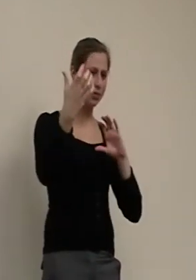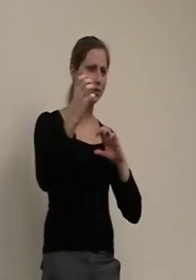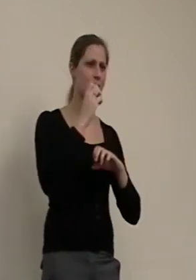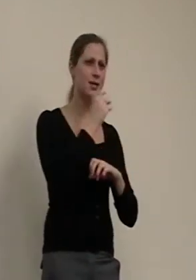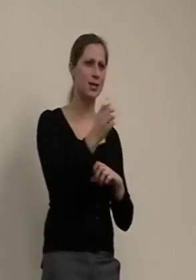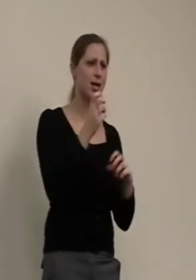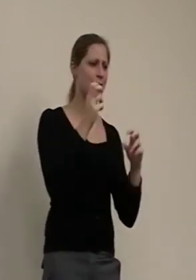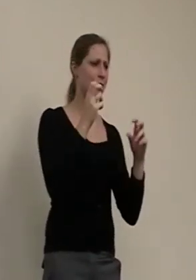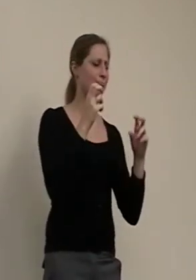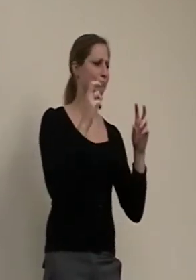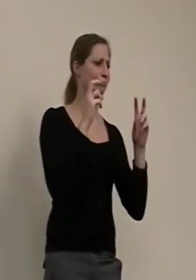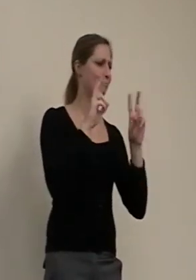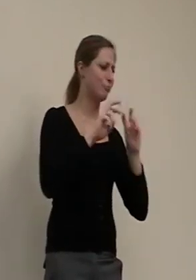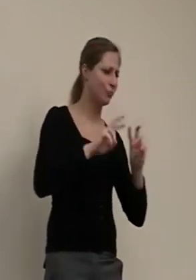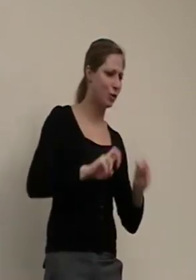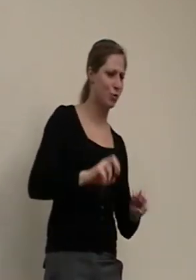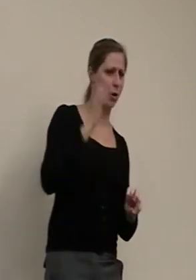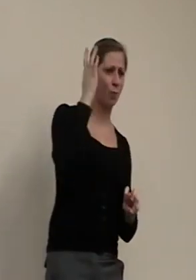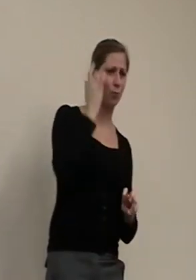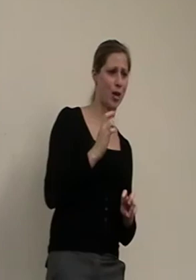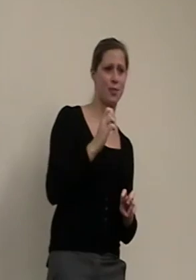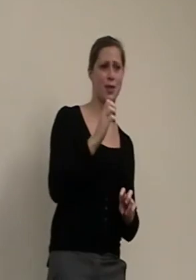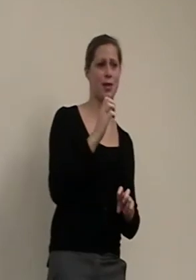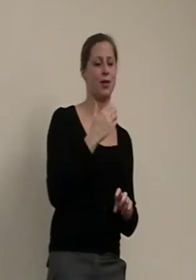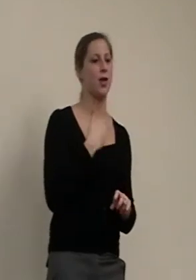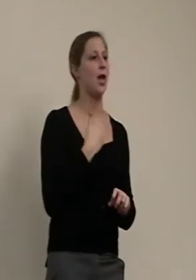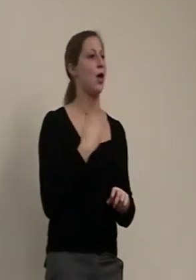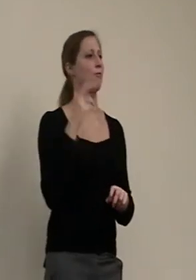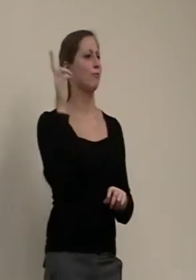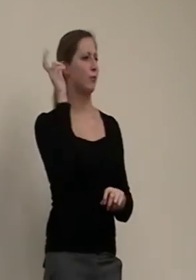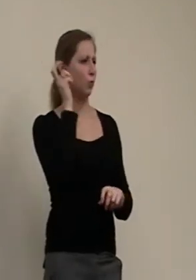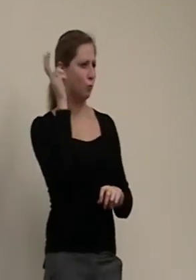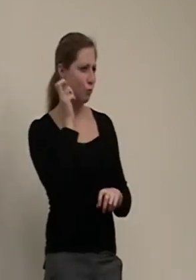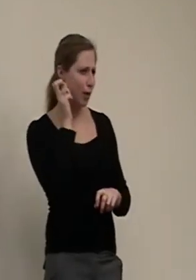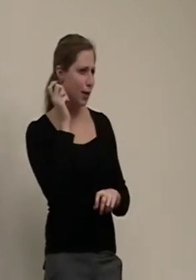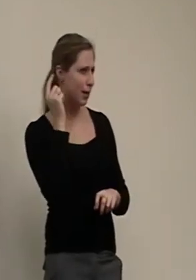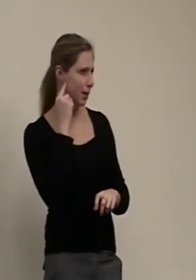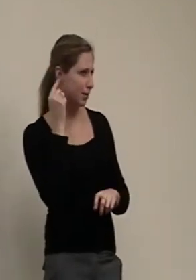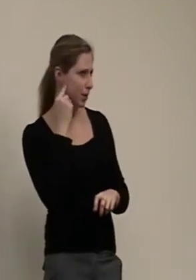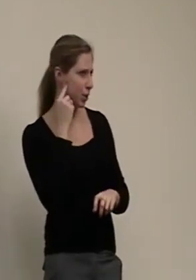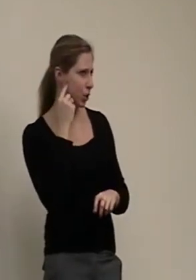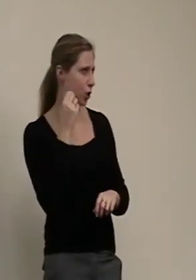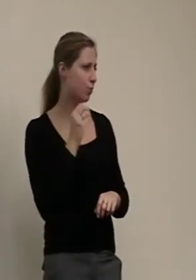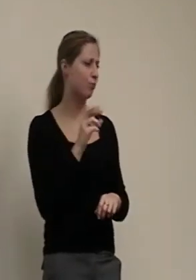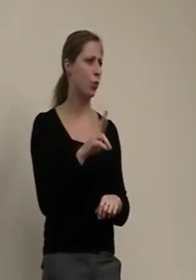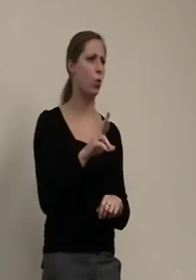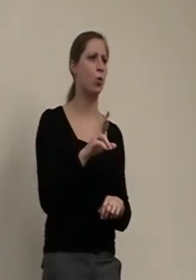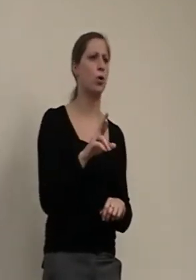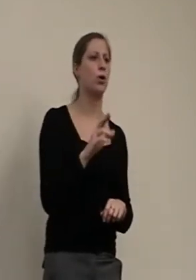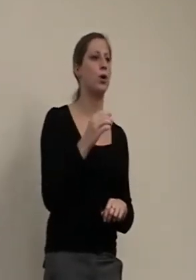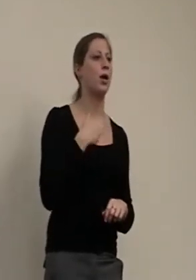ear or ringing in the ears in one ear. Those are also signs. If they come in and they have a